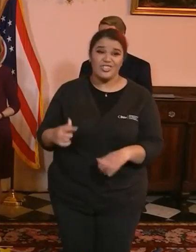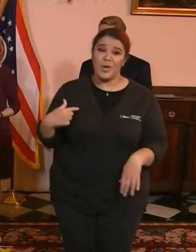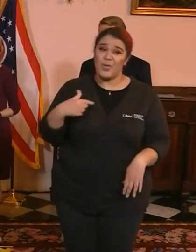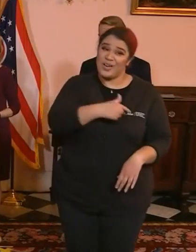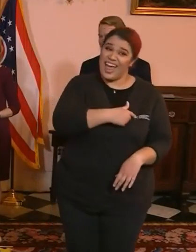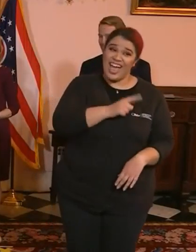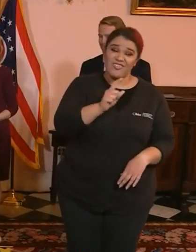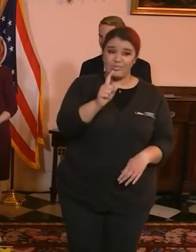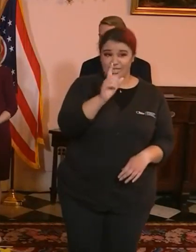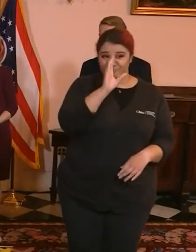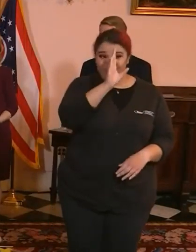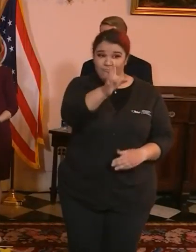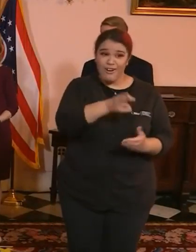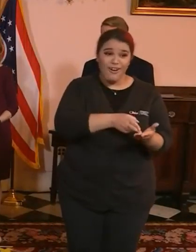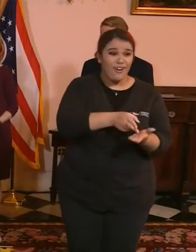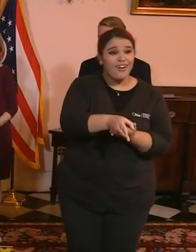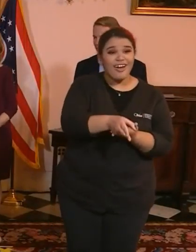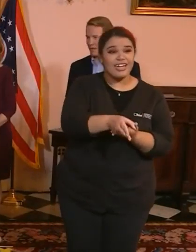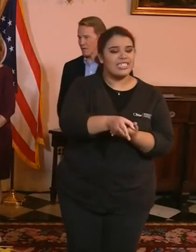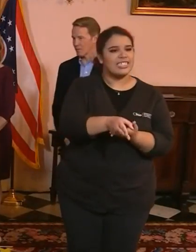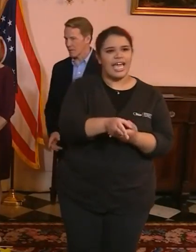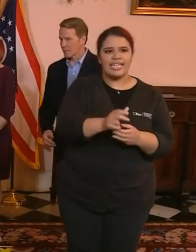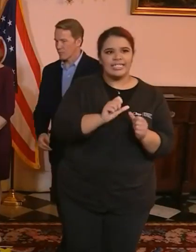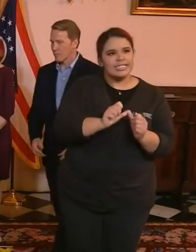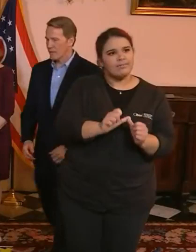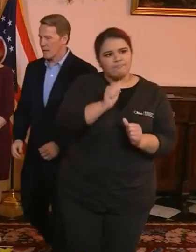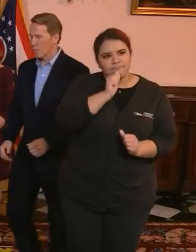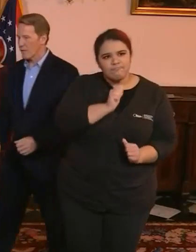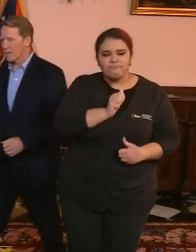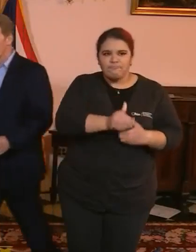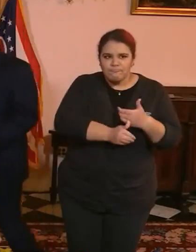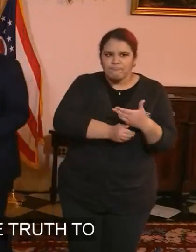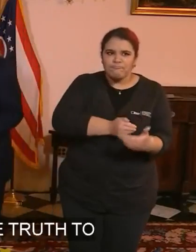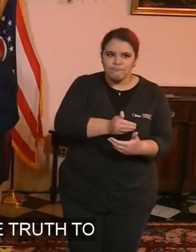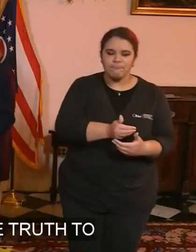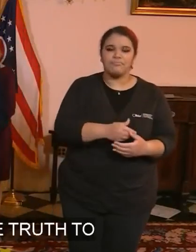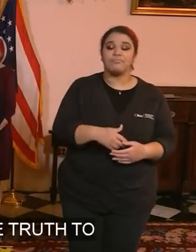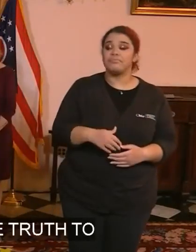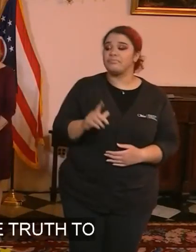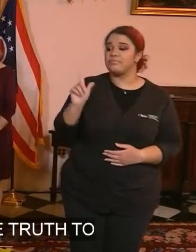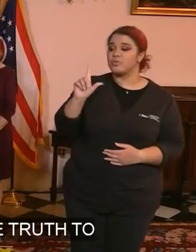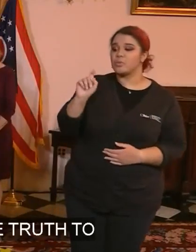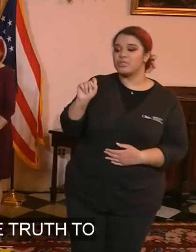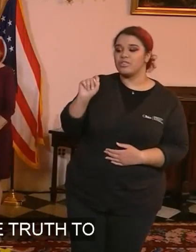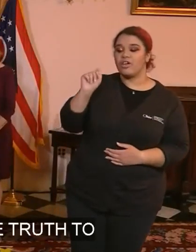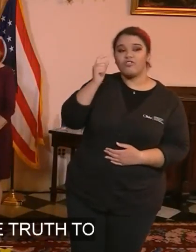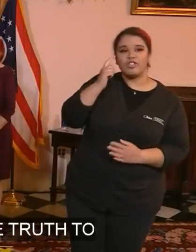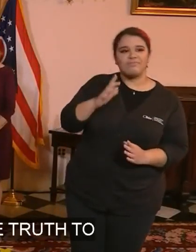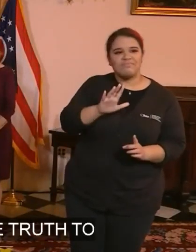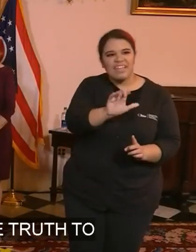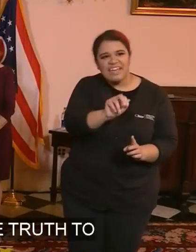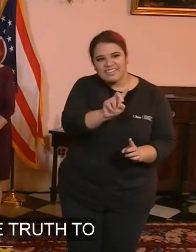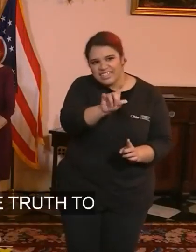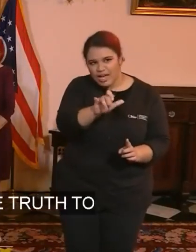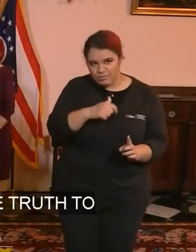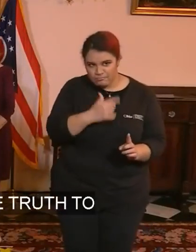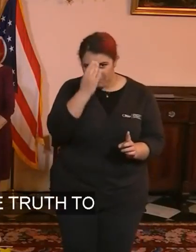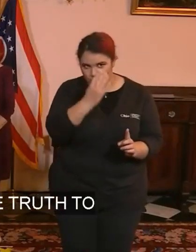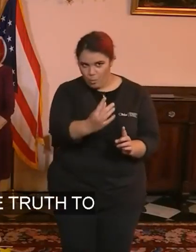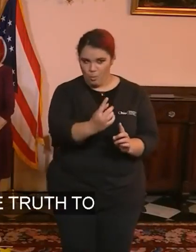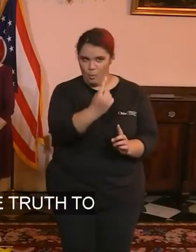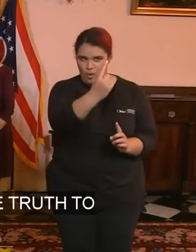each other. We're going to have to keep talking this through. Let me add one thing to that, Andy. Remember, if